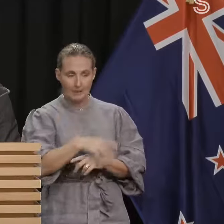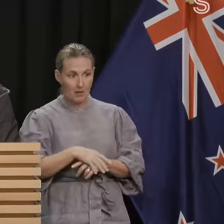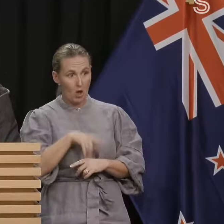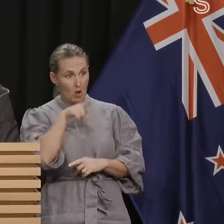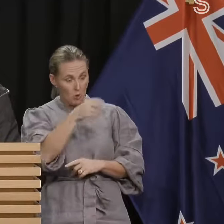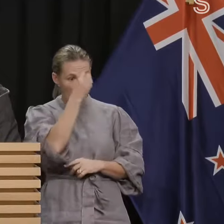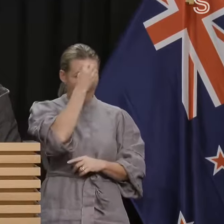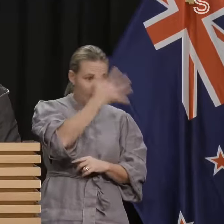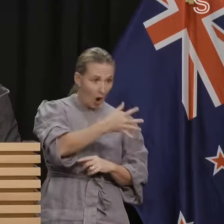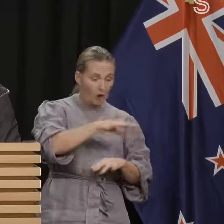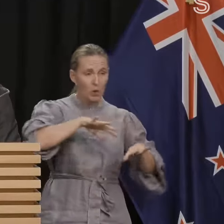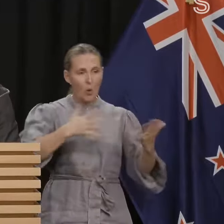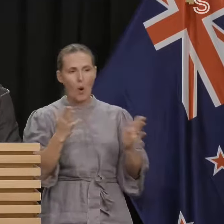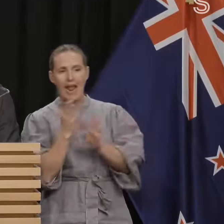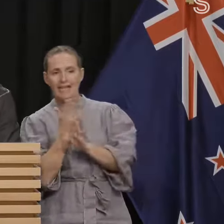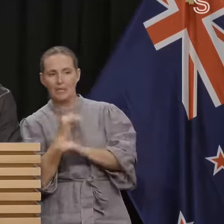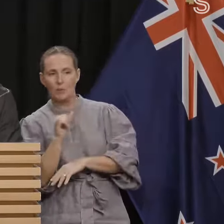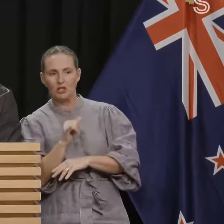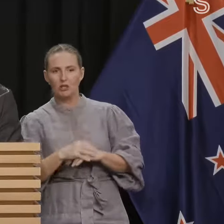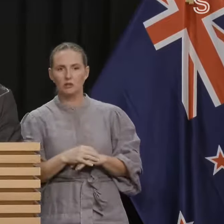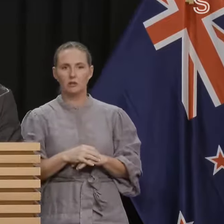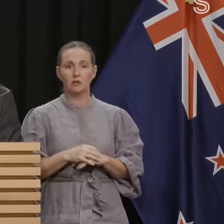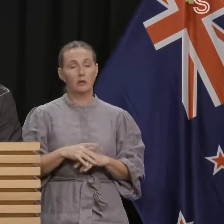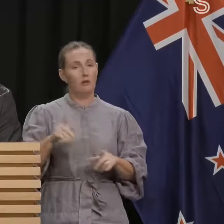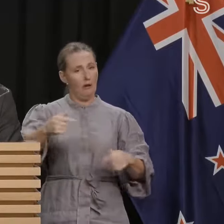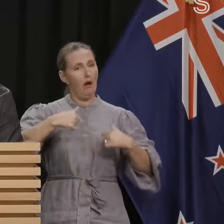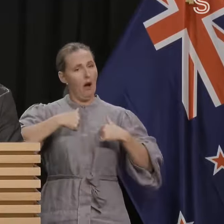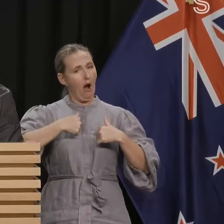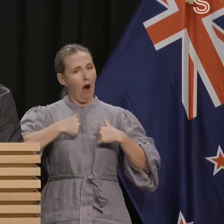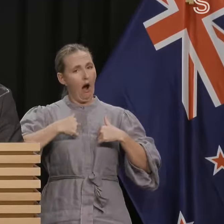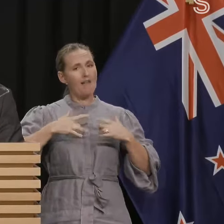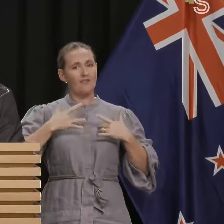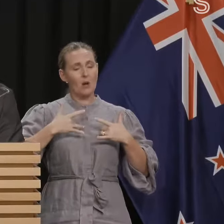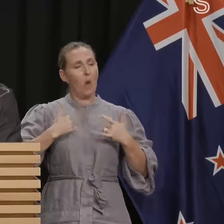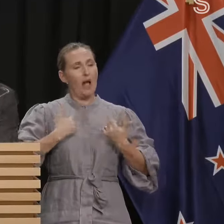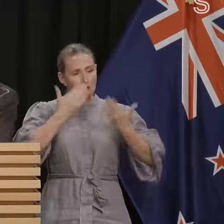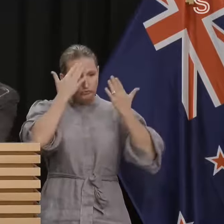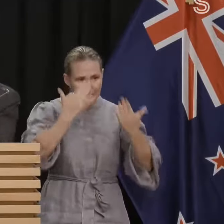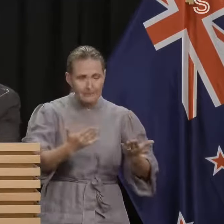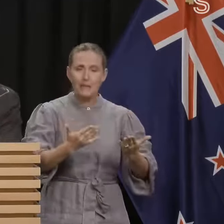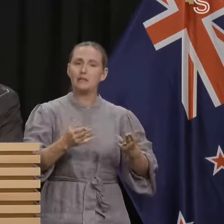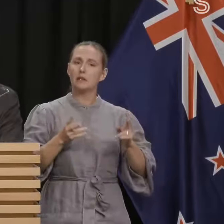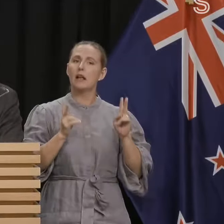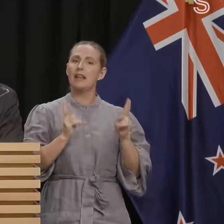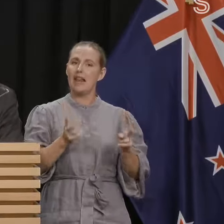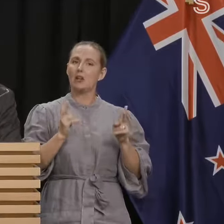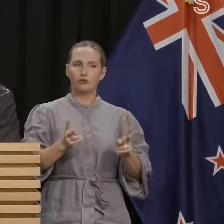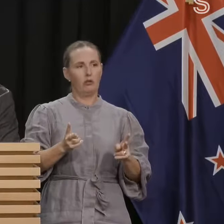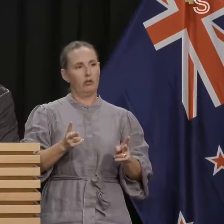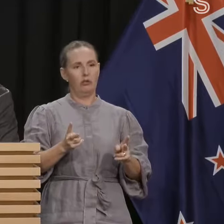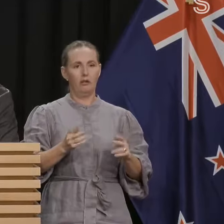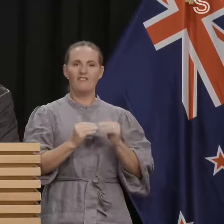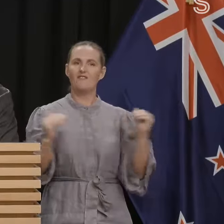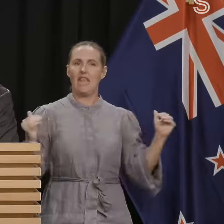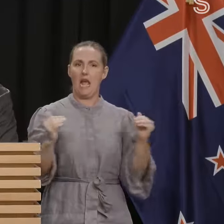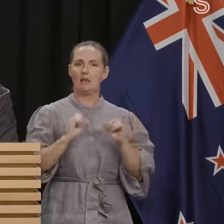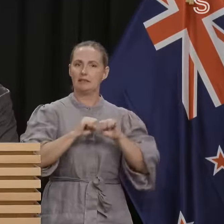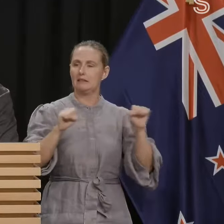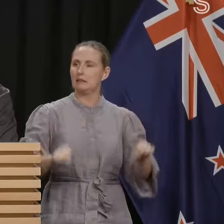or whether he hid it from you? I think I was made to look like someone who has a respect for natural justice. Just on that, does it not matter to you